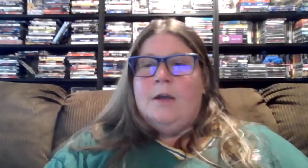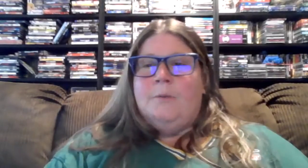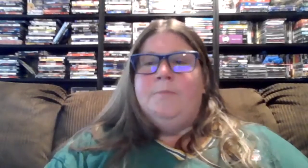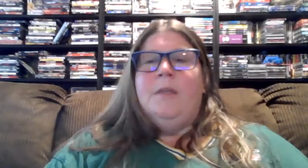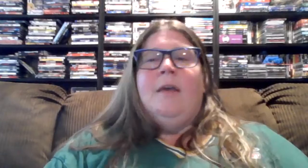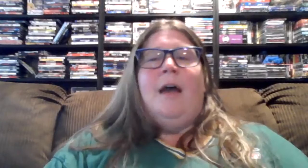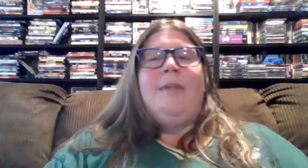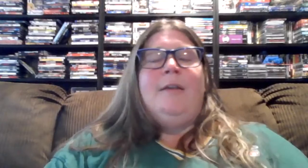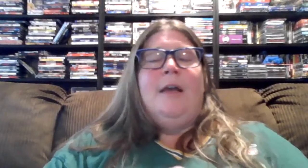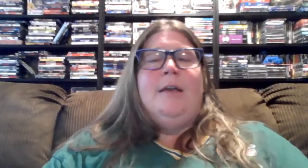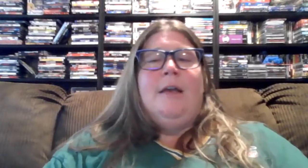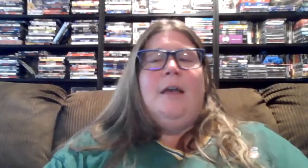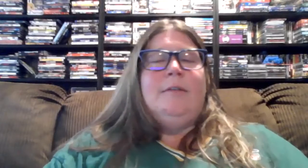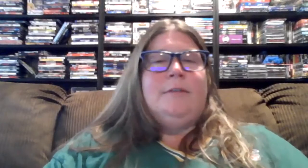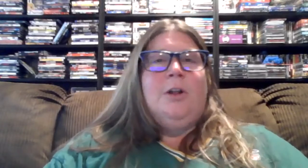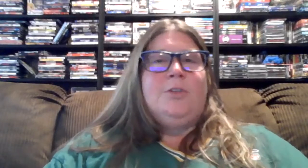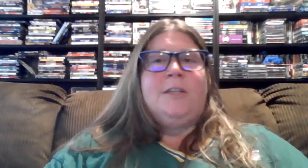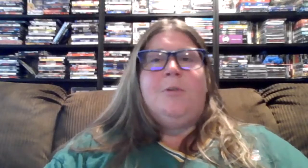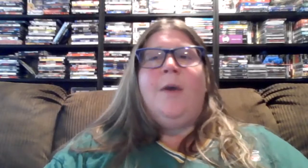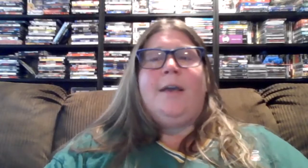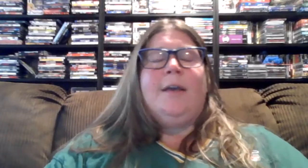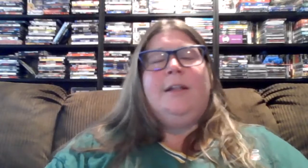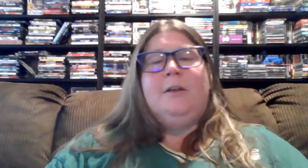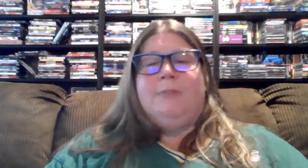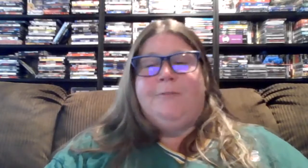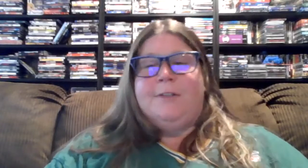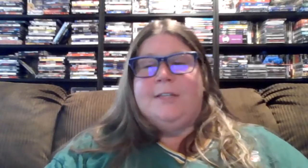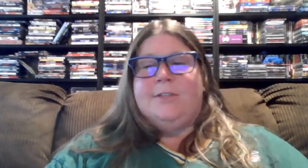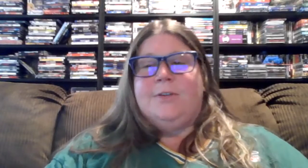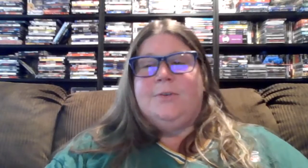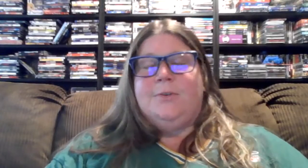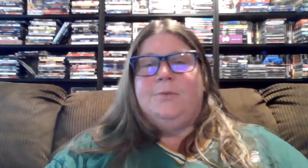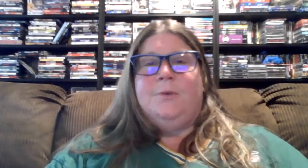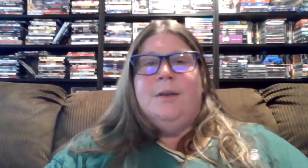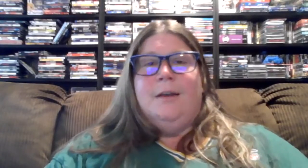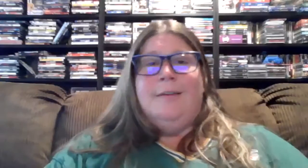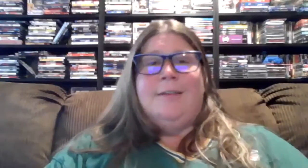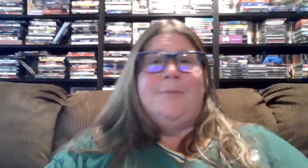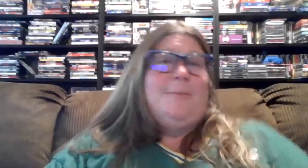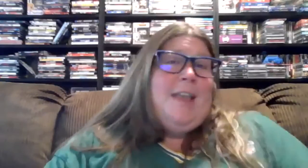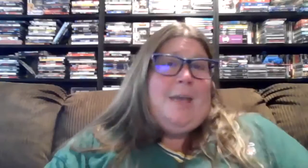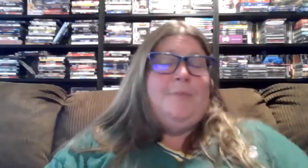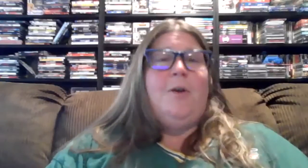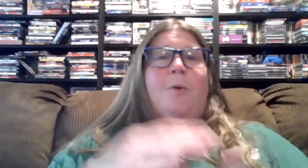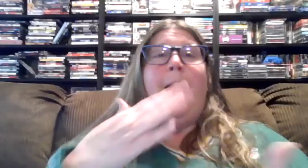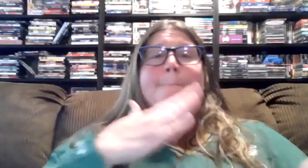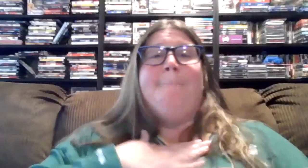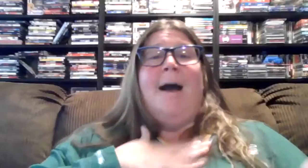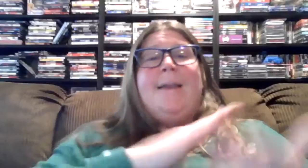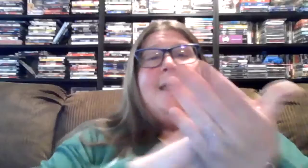And then, just some quick little references to some names. So my